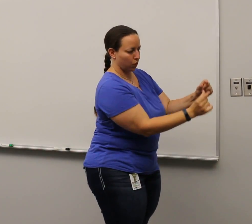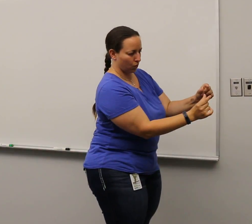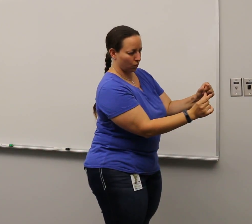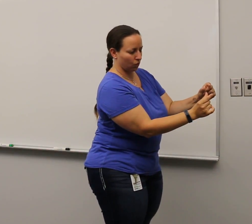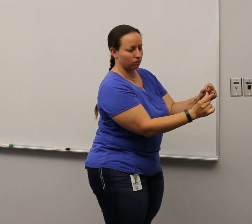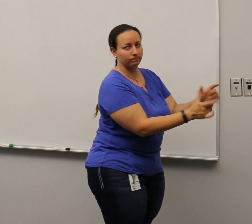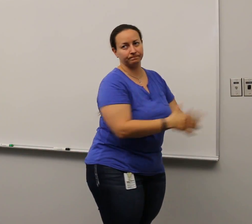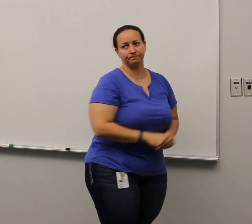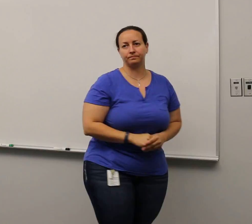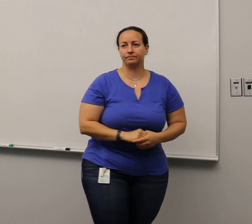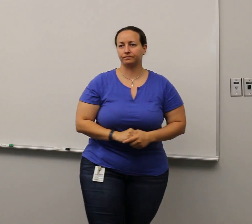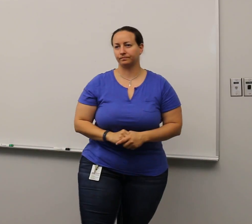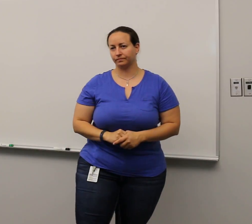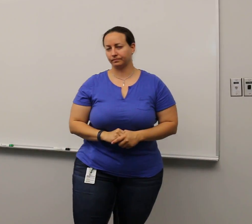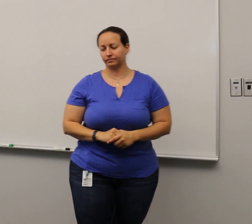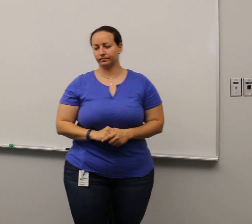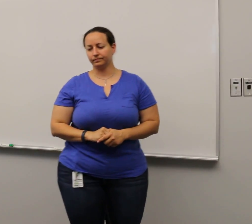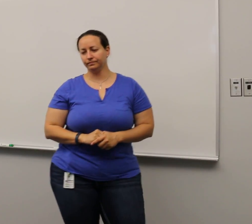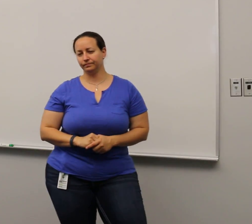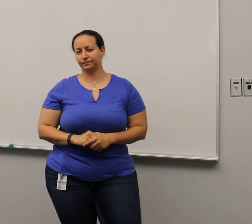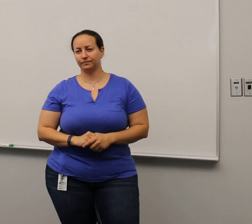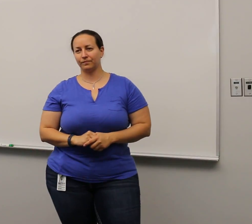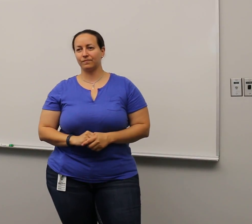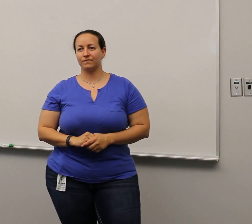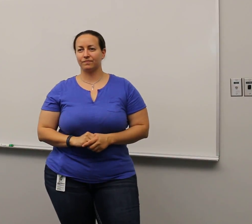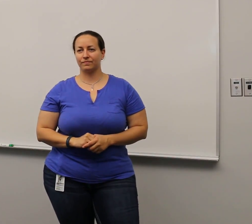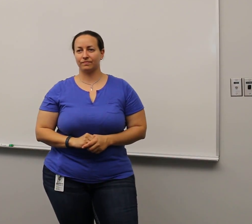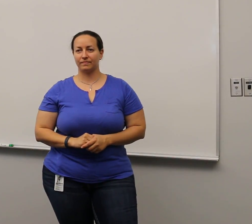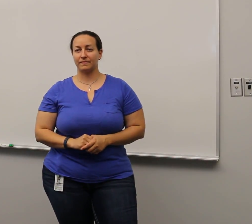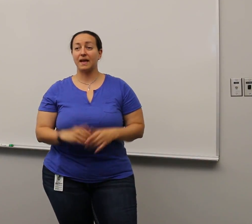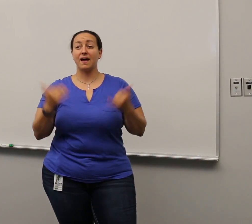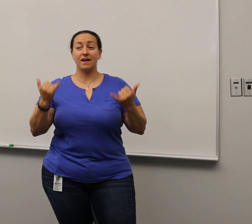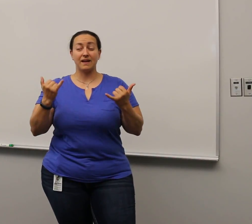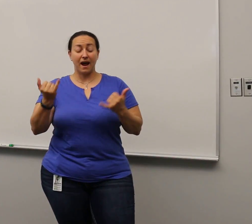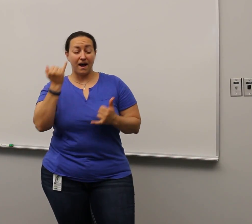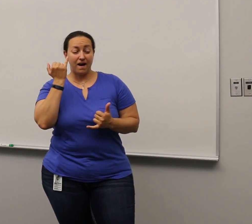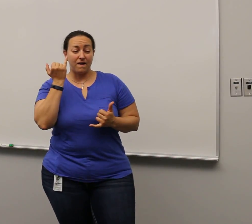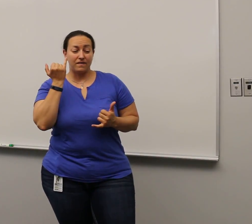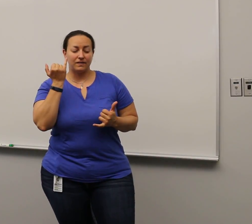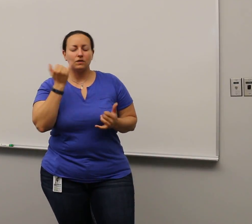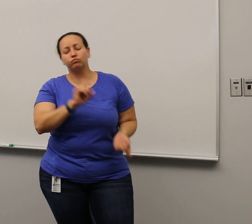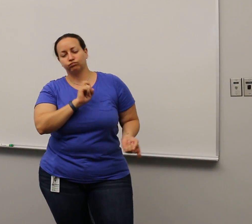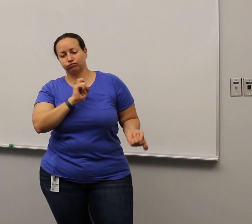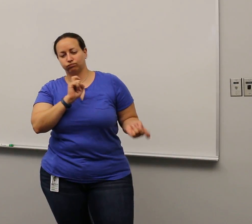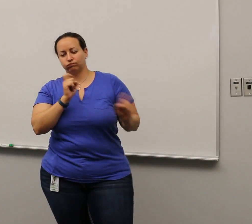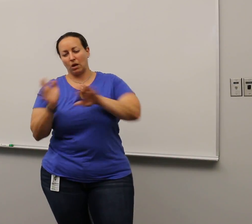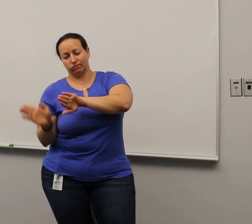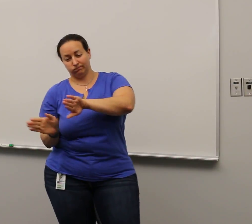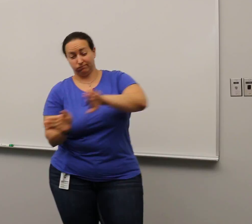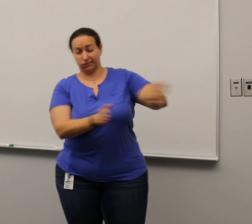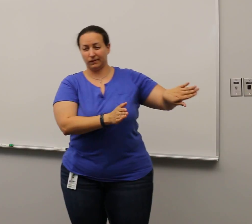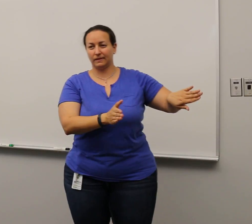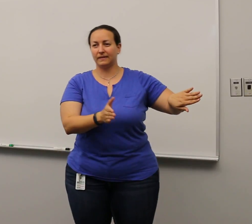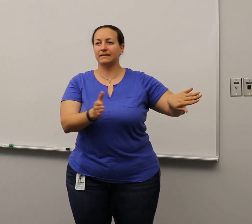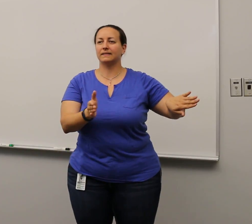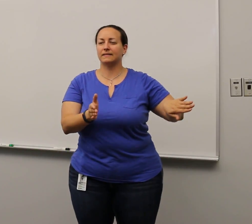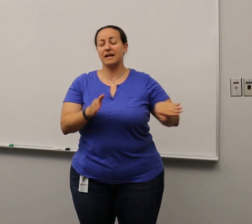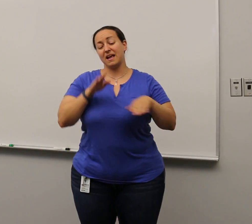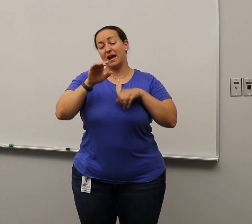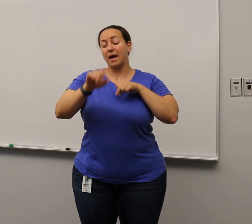We've just taken a look at a bicycle and how gears help it in its functioning, and now it's time to really get hands-on with gears so that we understand how they really